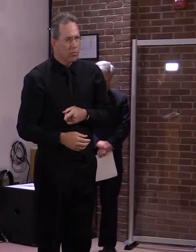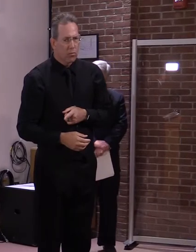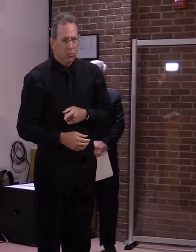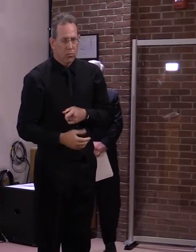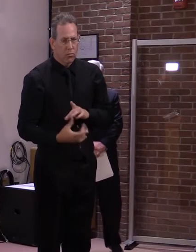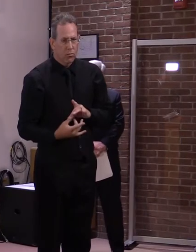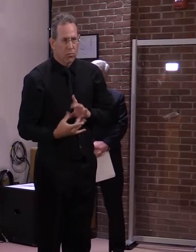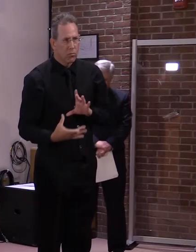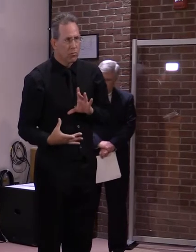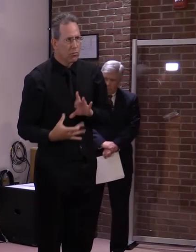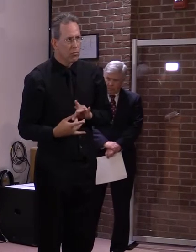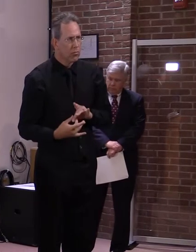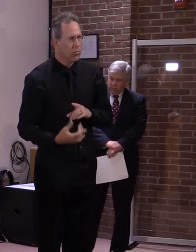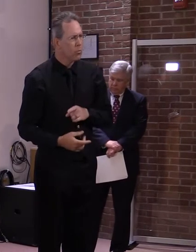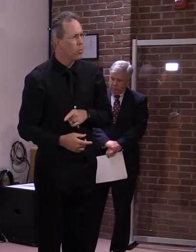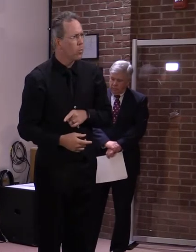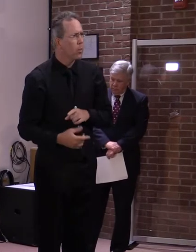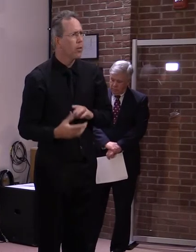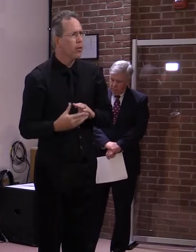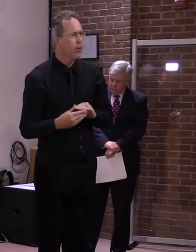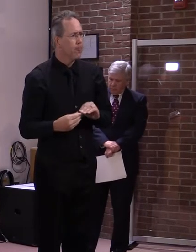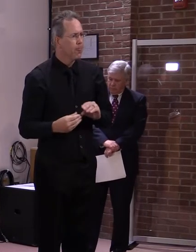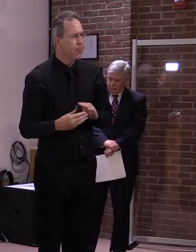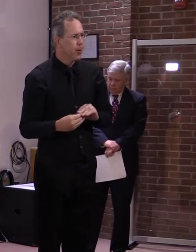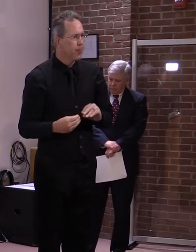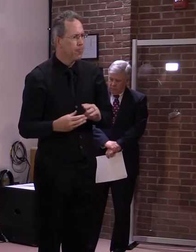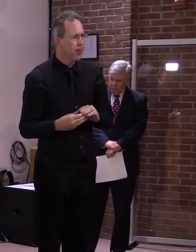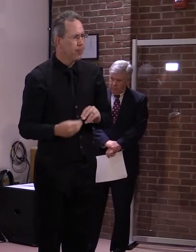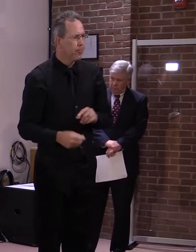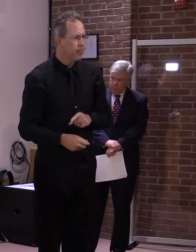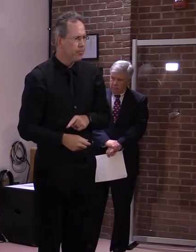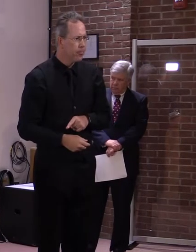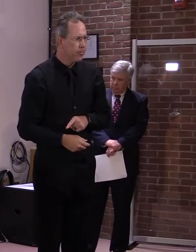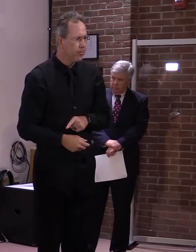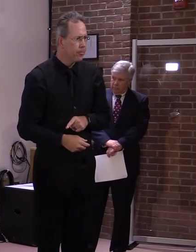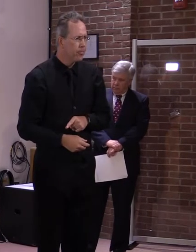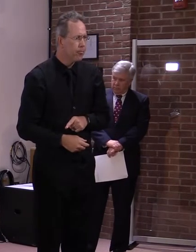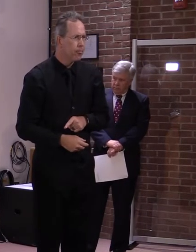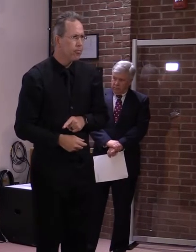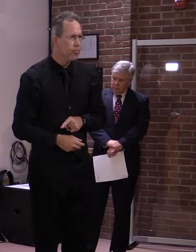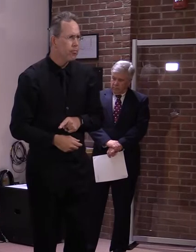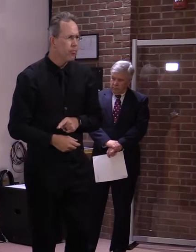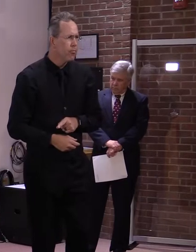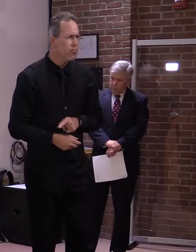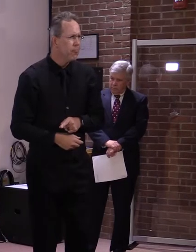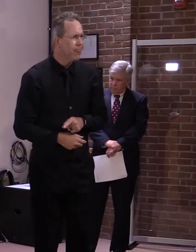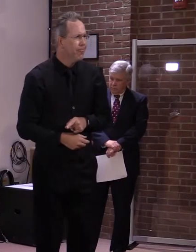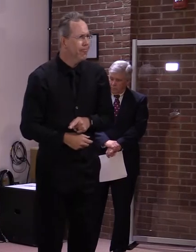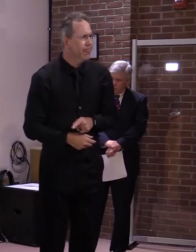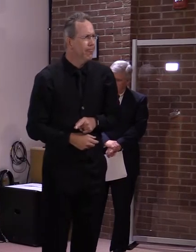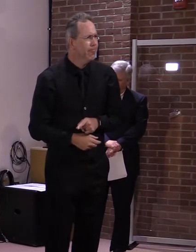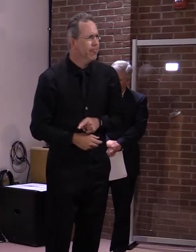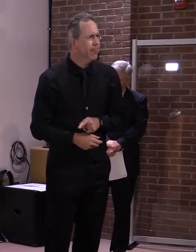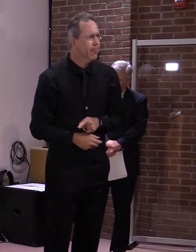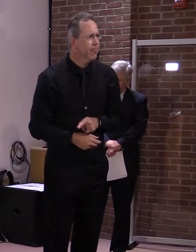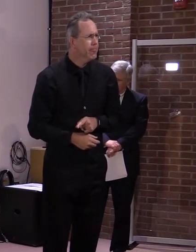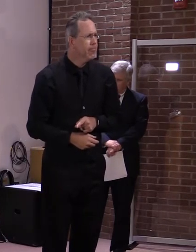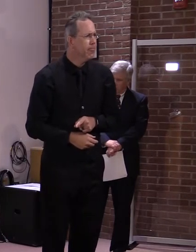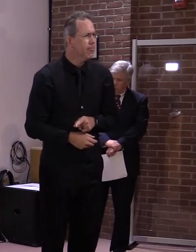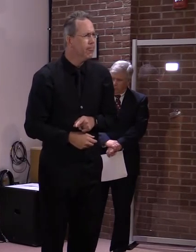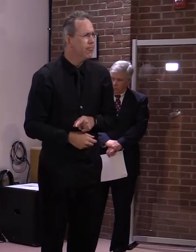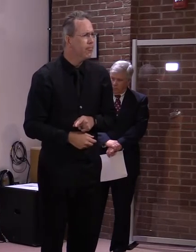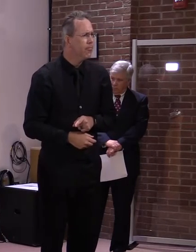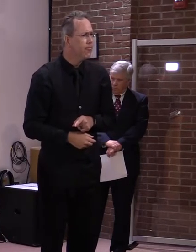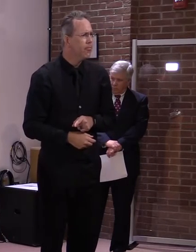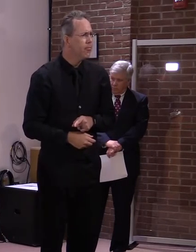any to in-person schooling will due to high-risk children, children who may have, you know, medical conditions